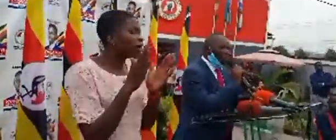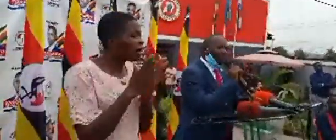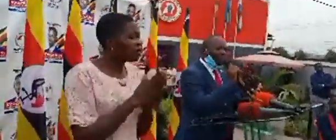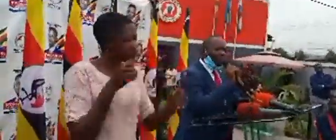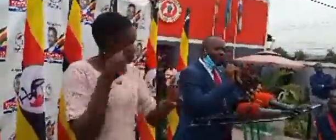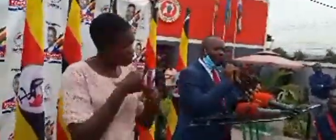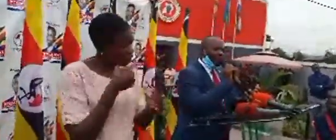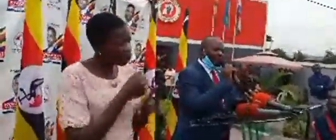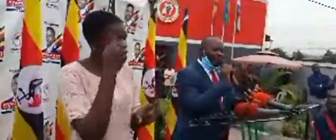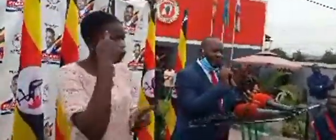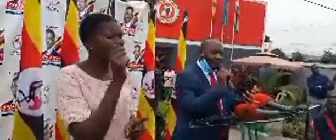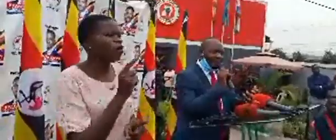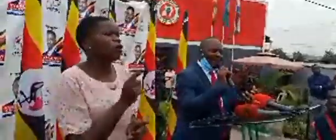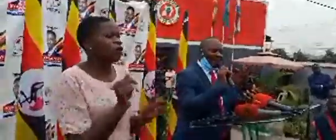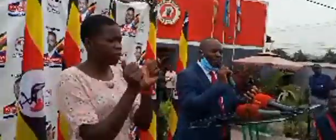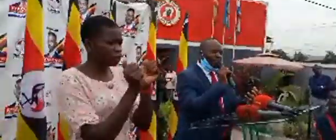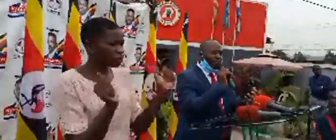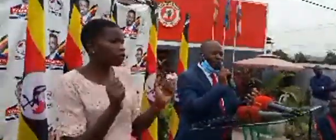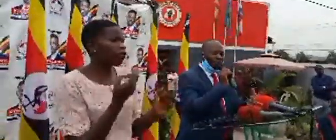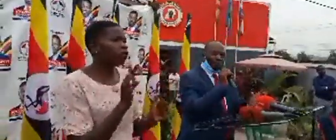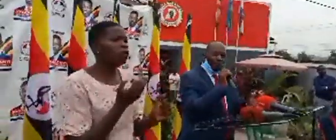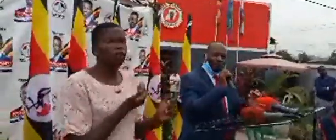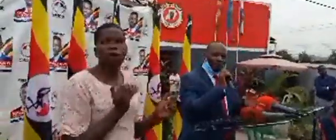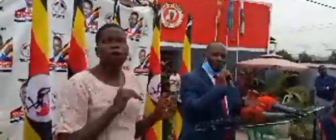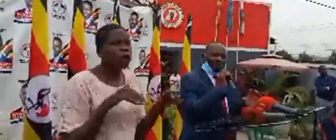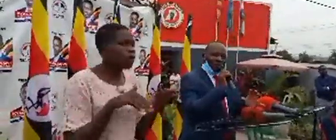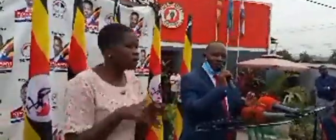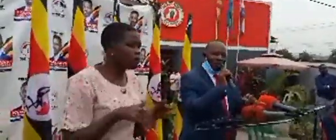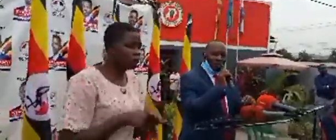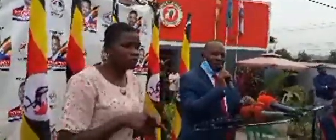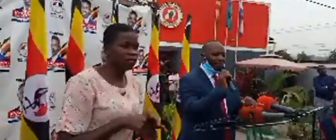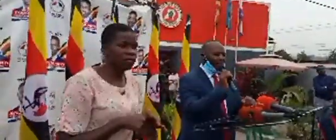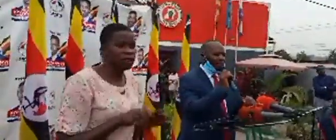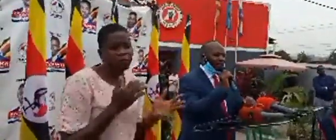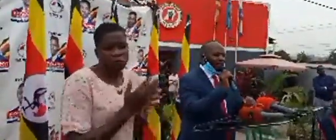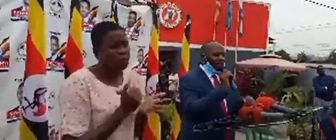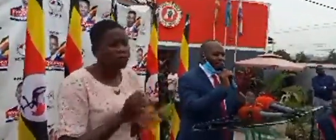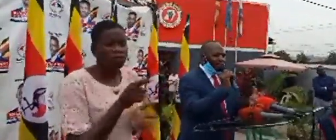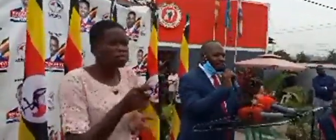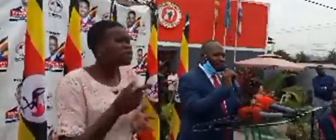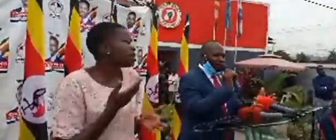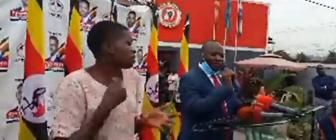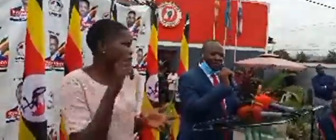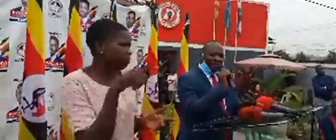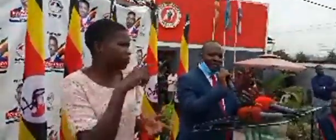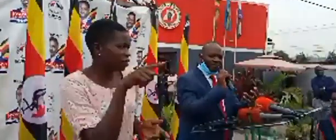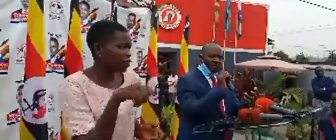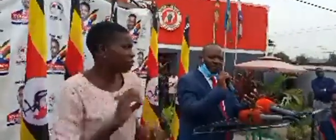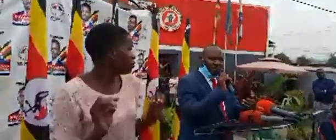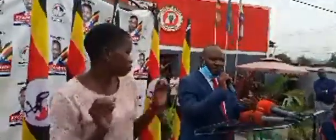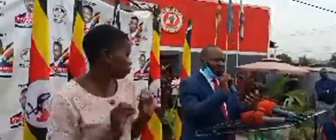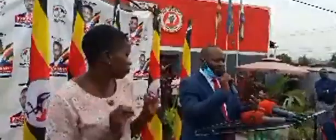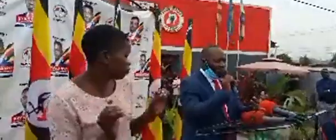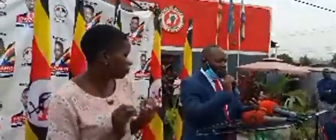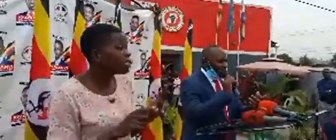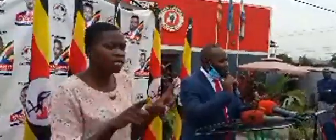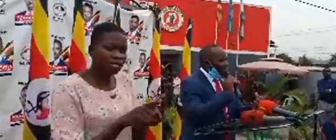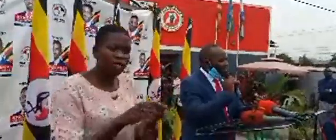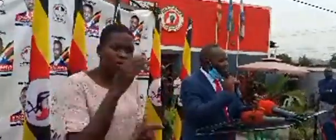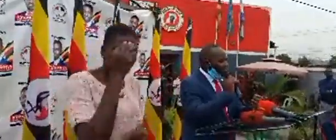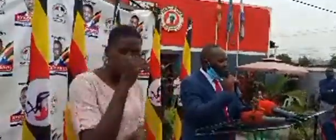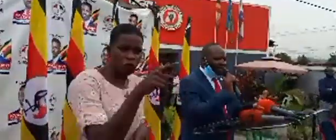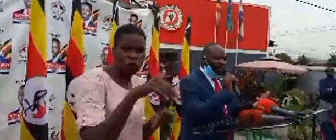buduukulu bateebwe watali kwekwasa nsonga yonna. Mukimanyi bulungi nga bannamawulire mmanyi